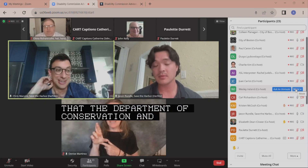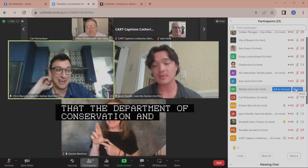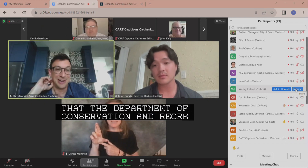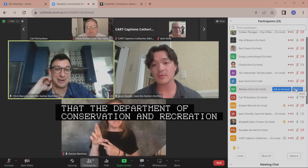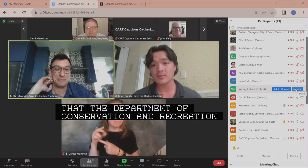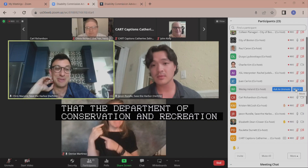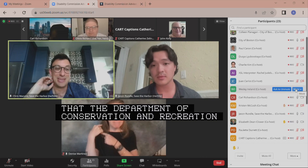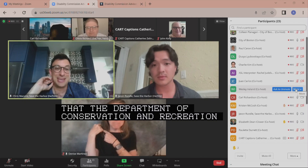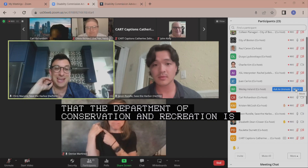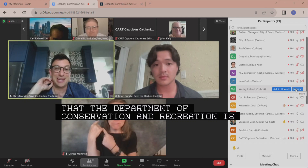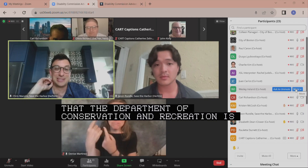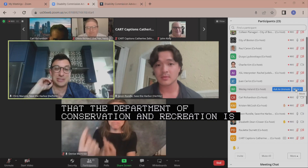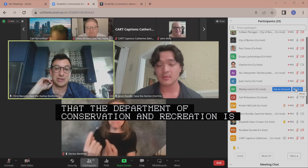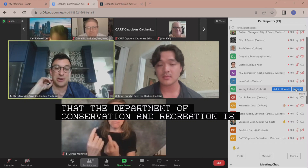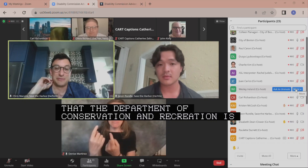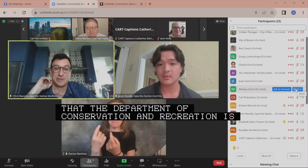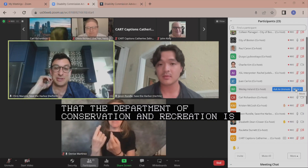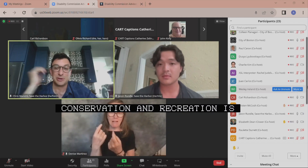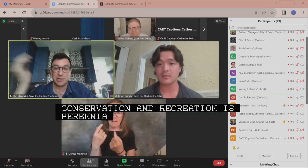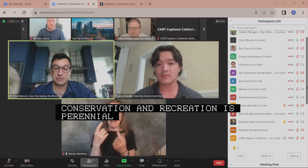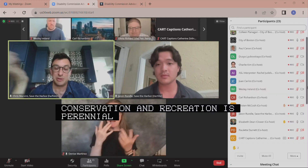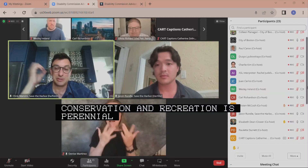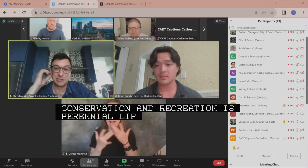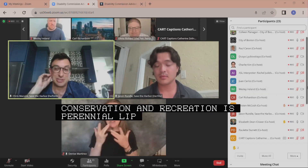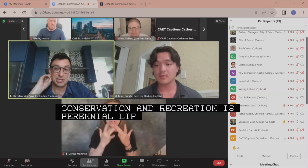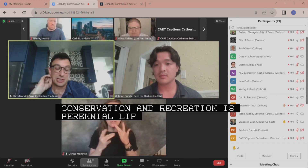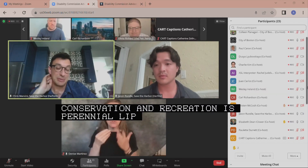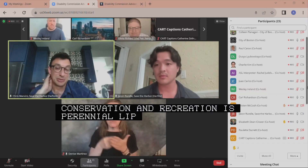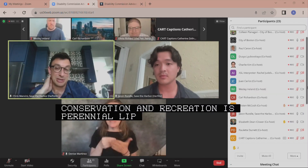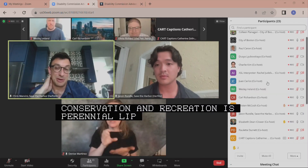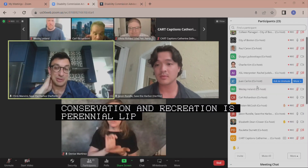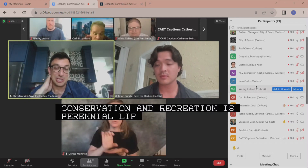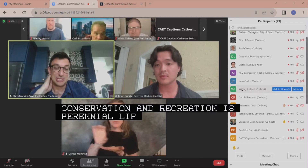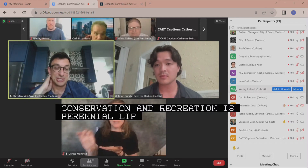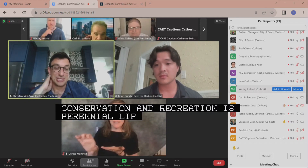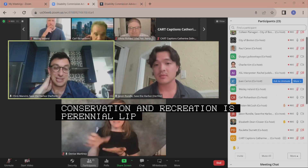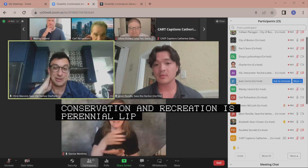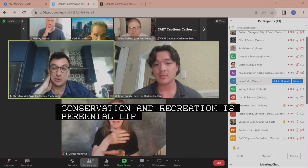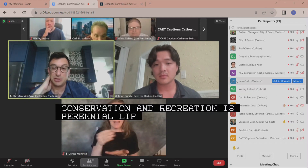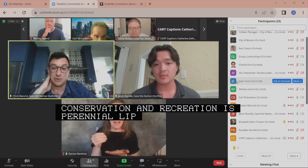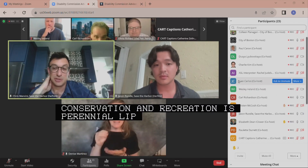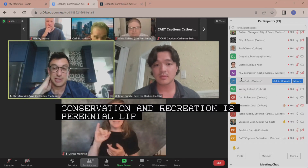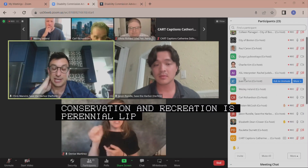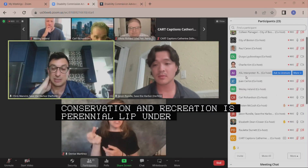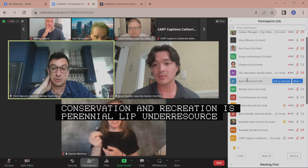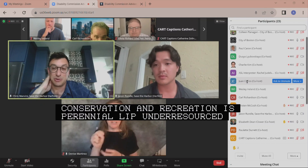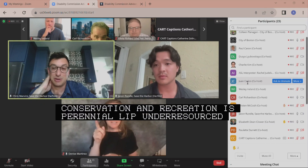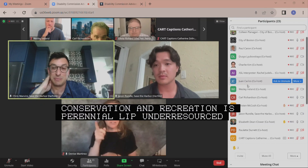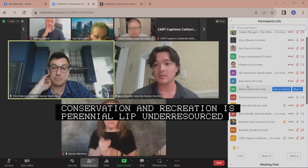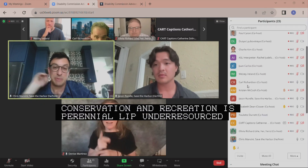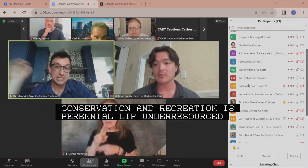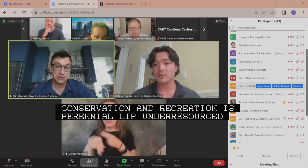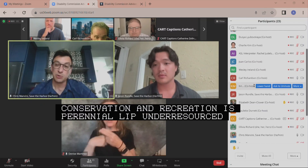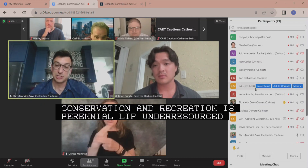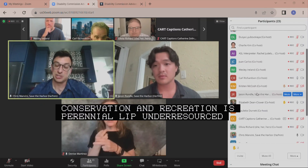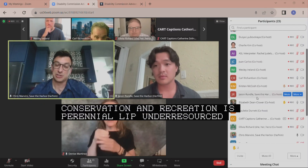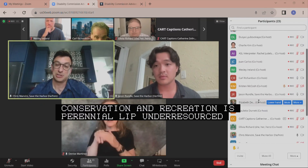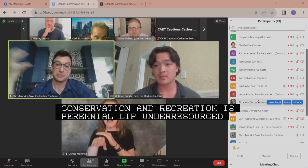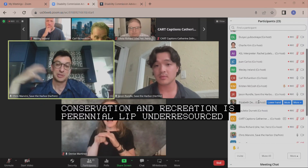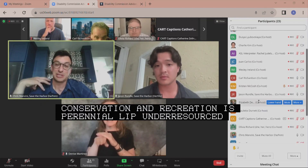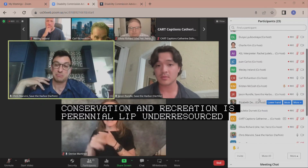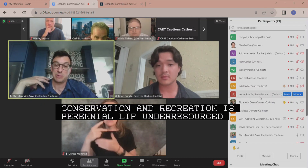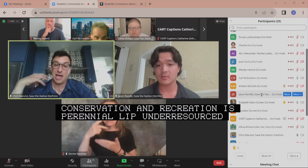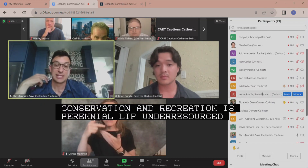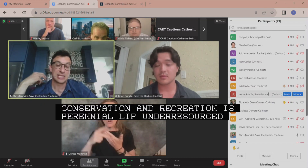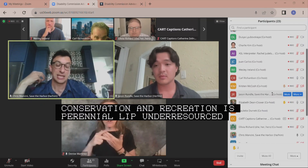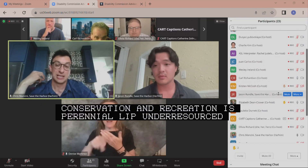under-resourced. And often, you know, as demonstrated by what Jason just said, you know, the Universal Access Program based in Worcester, you